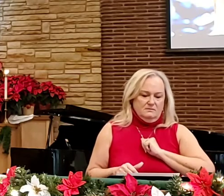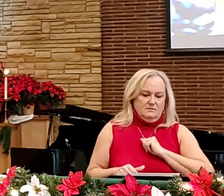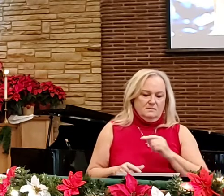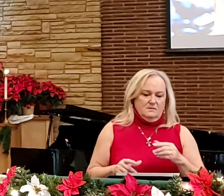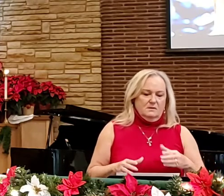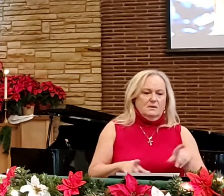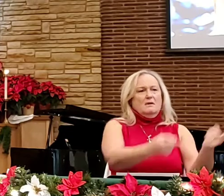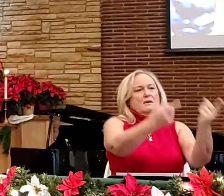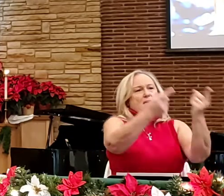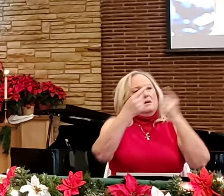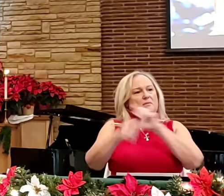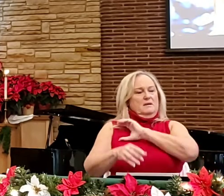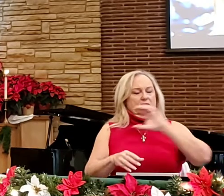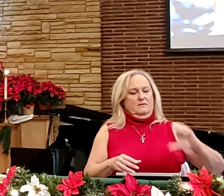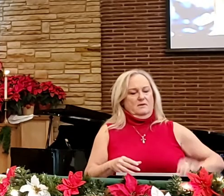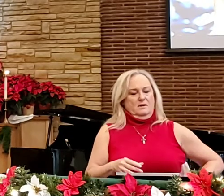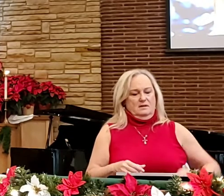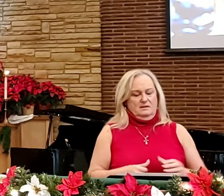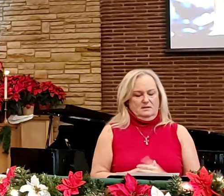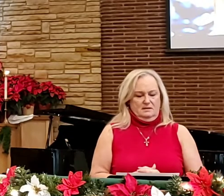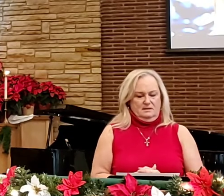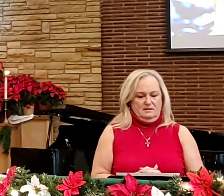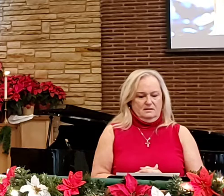to the coming of Christ.